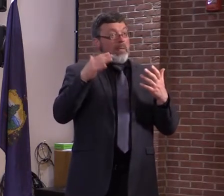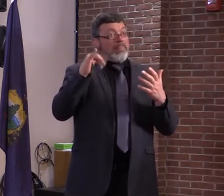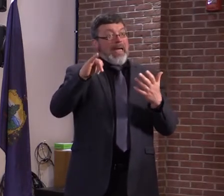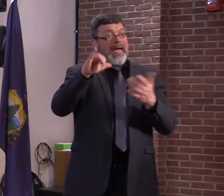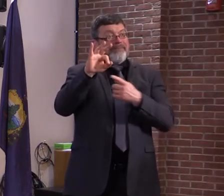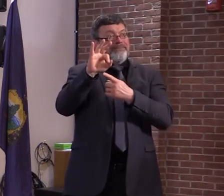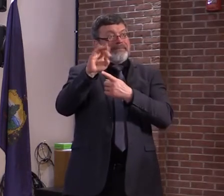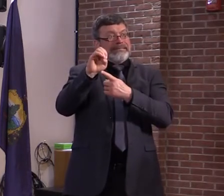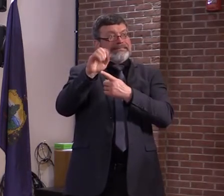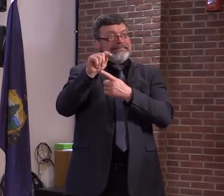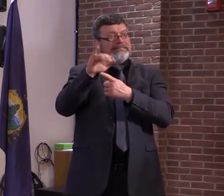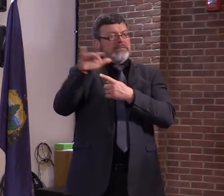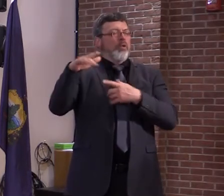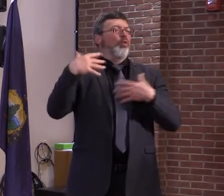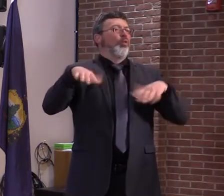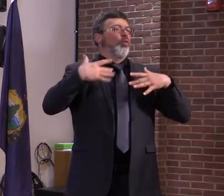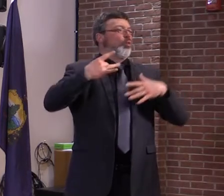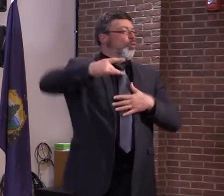Dr. Levine?